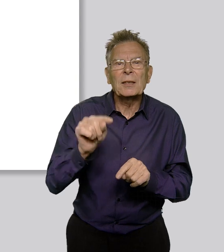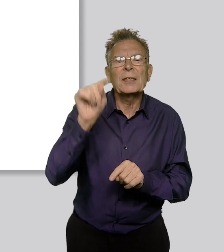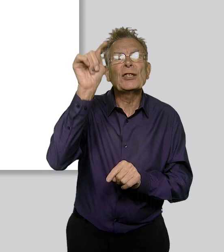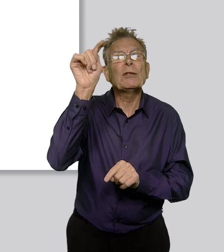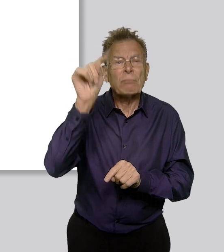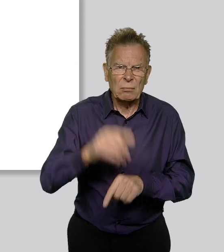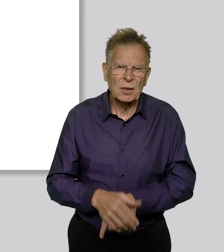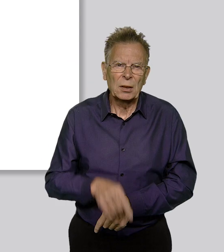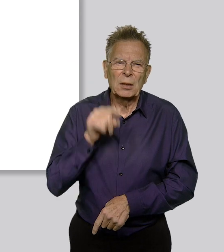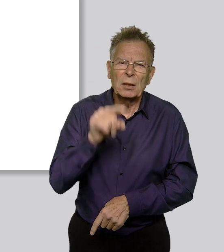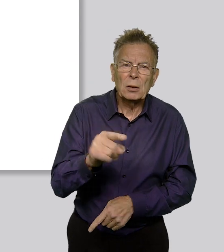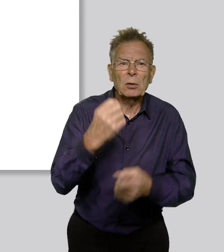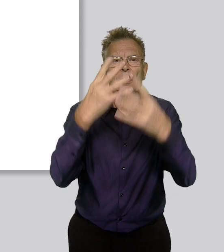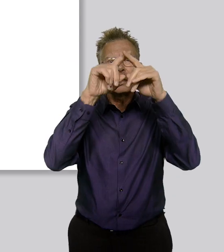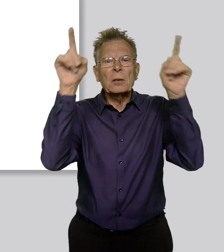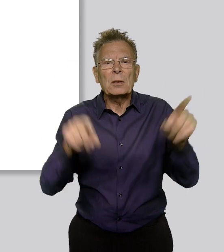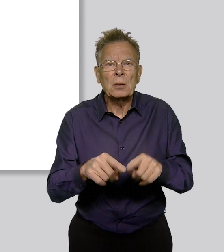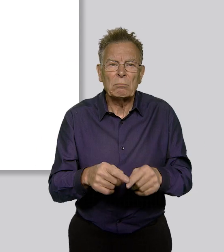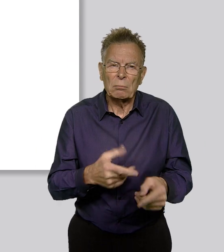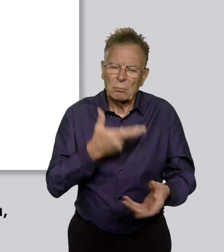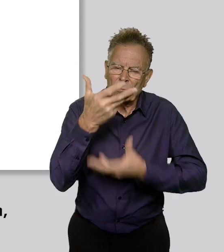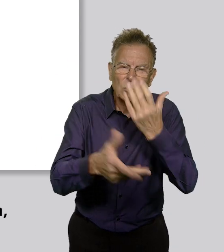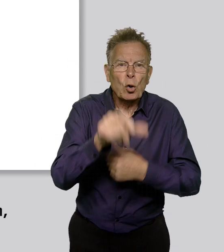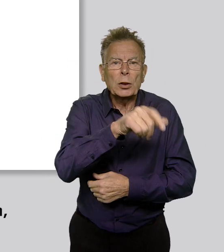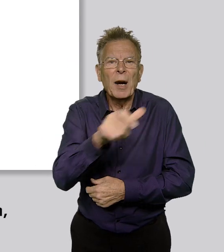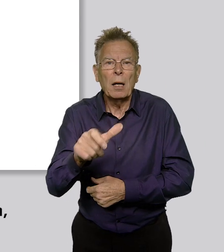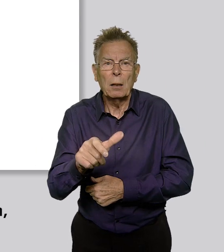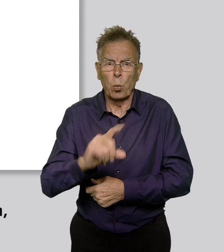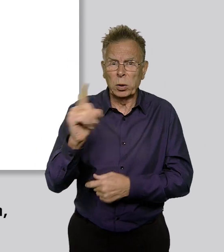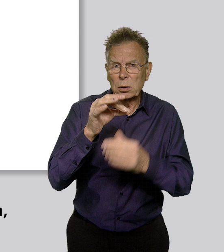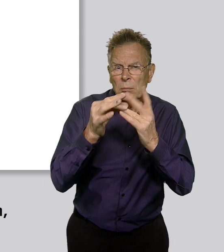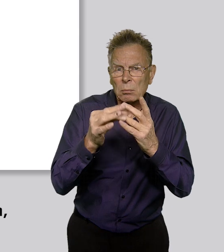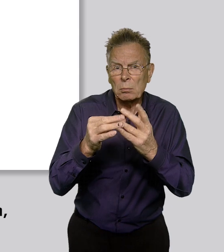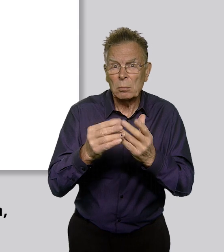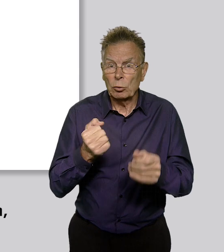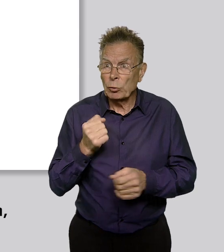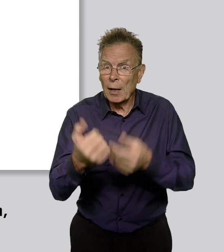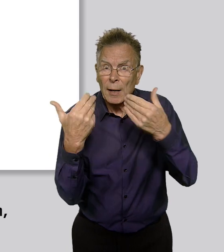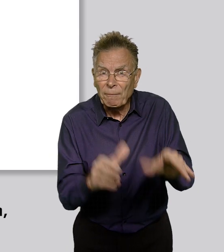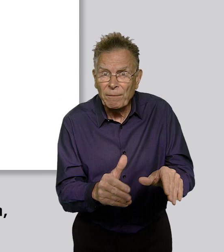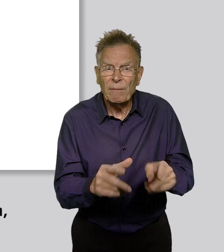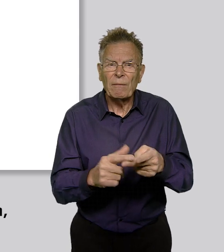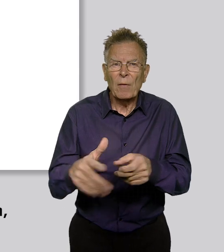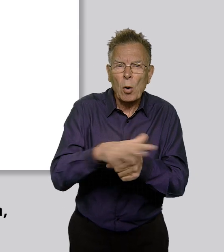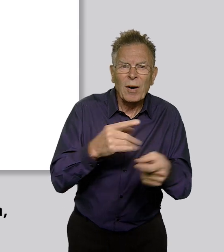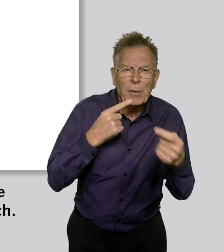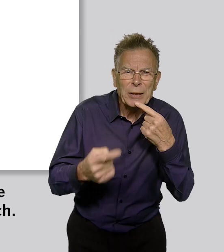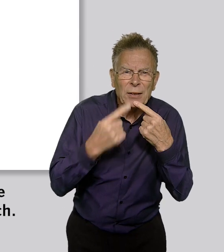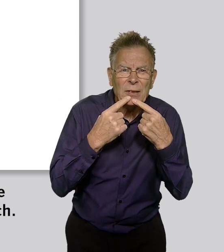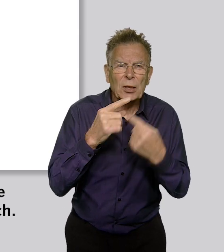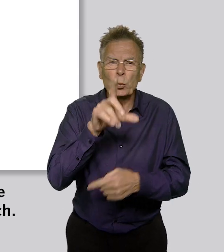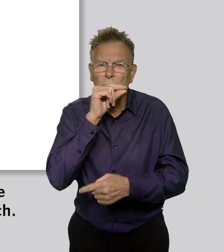out across the route too. These interactive screens will give customers the lowdown on live departures, local